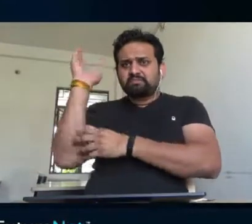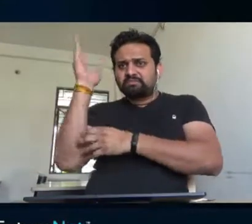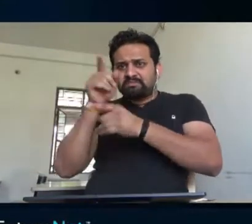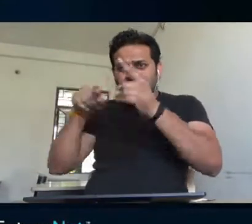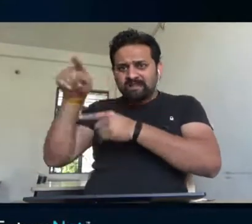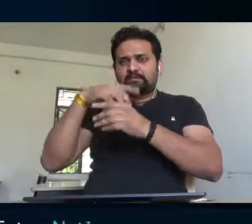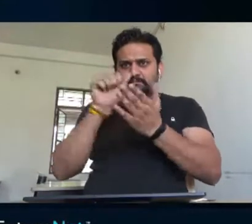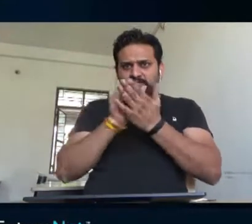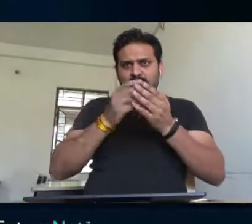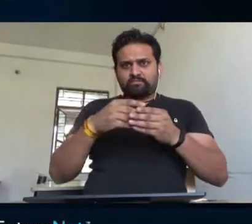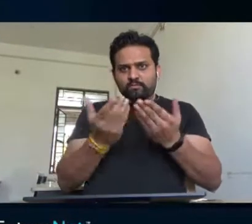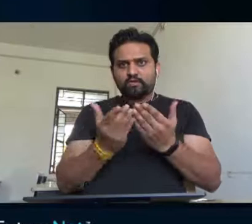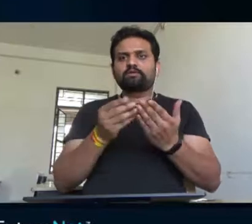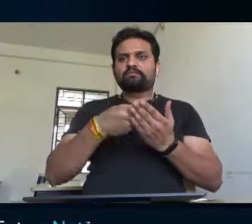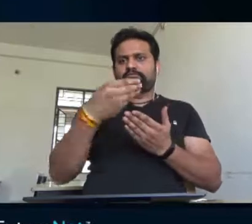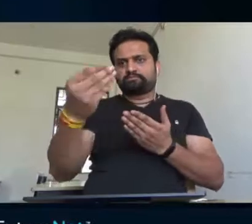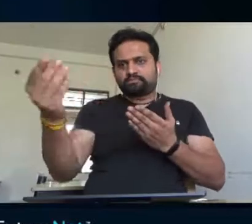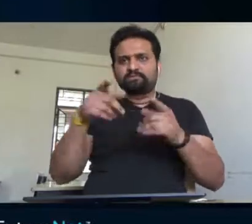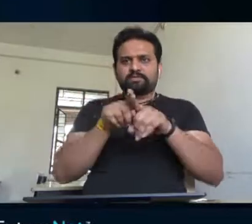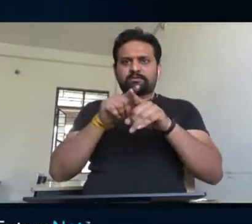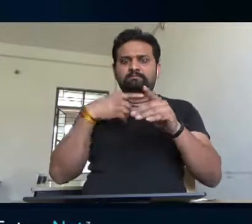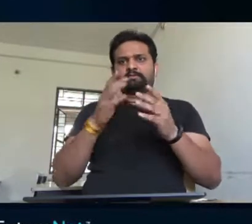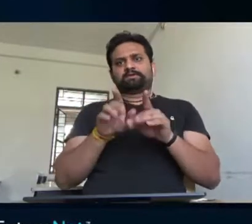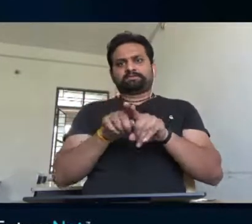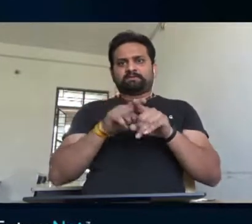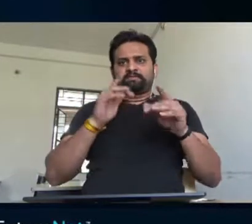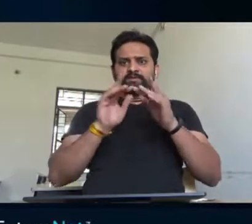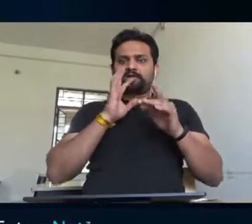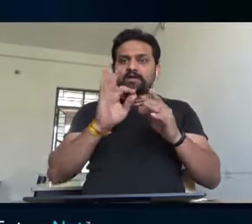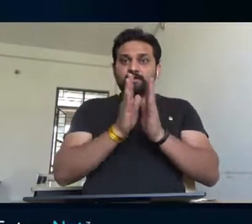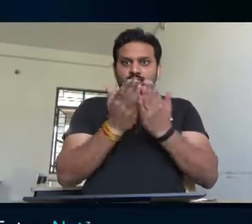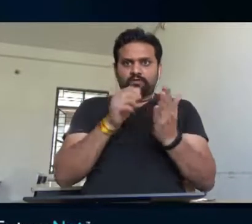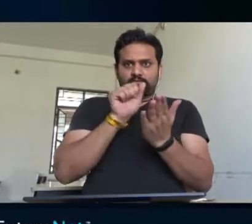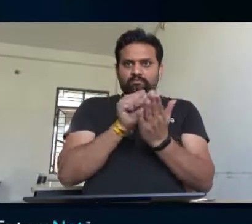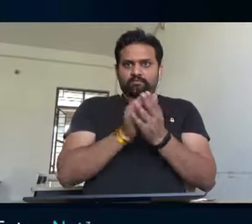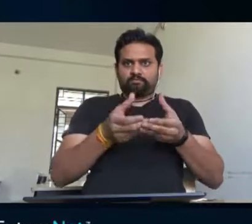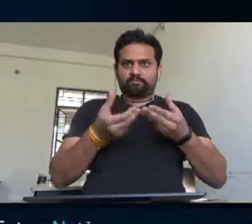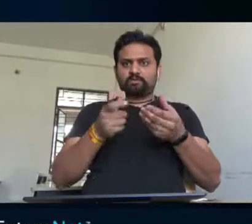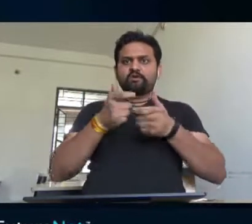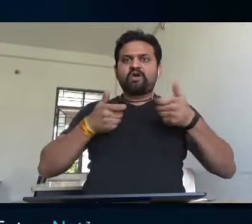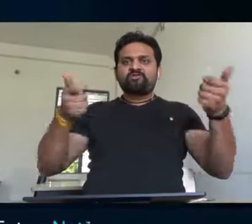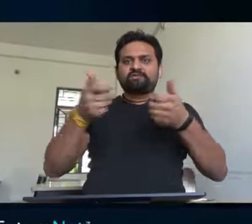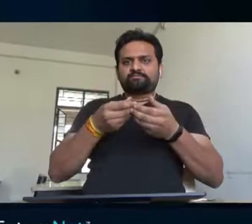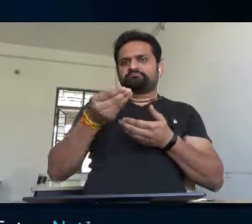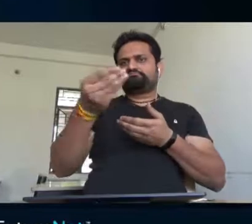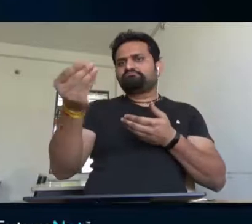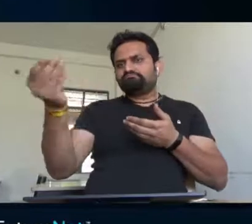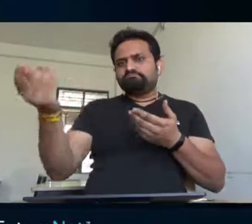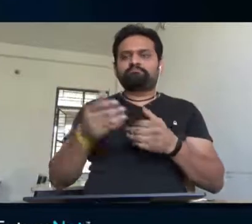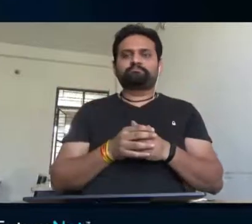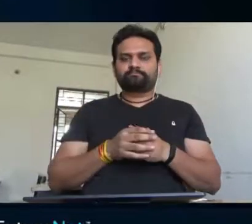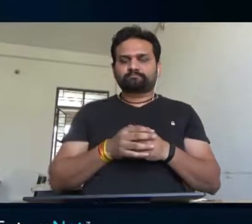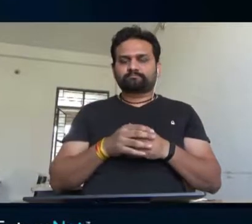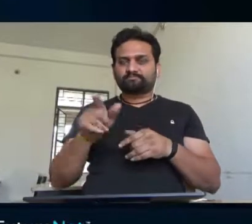conventions, we will print these books, and then we have them also as real books at the conventions. And this